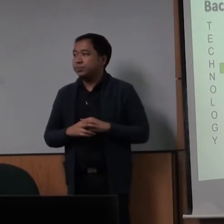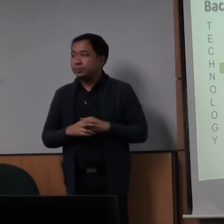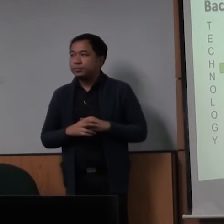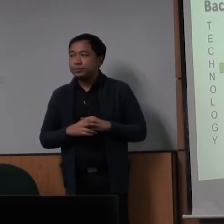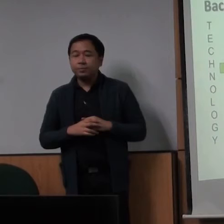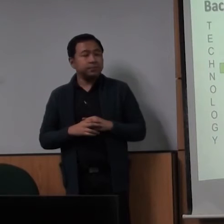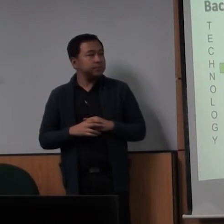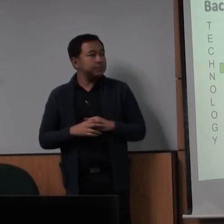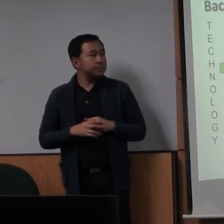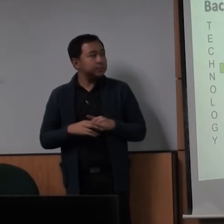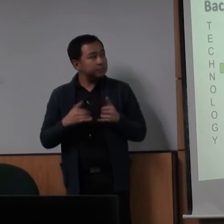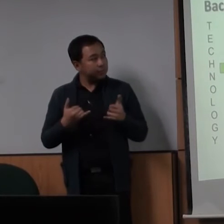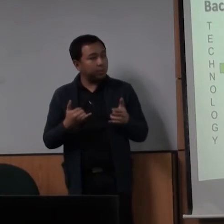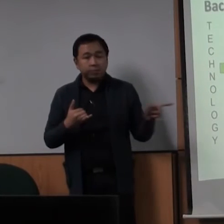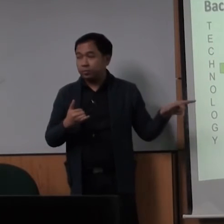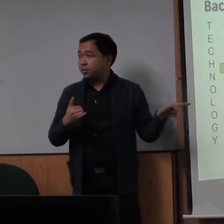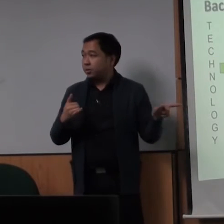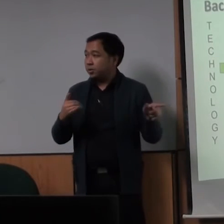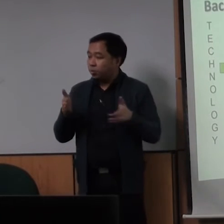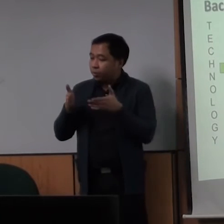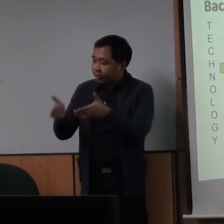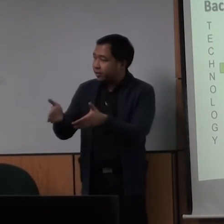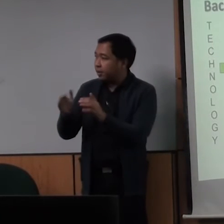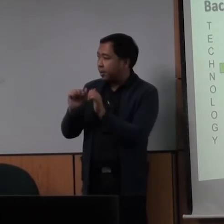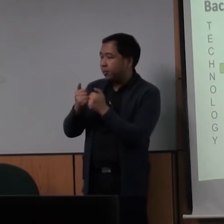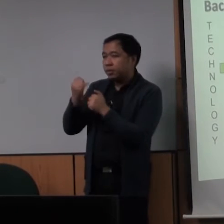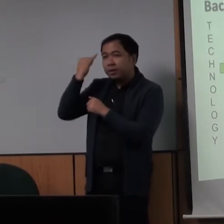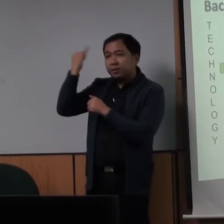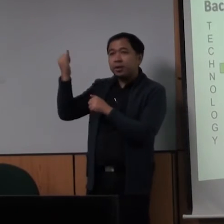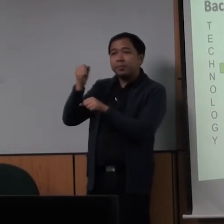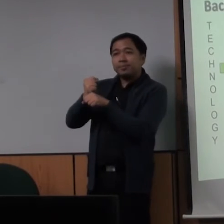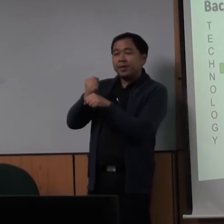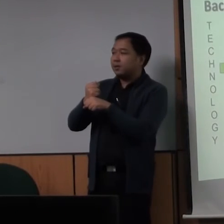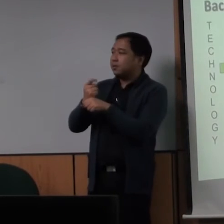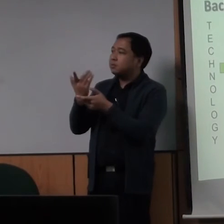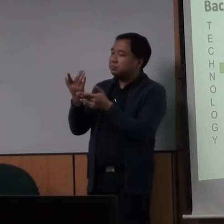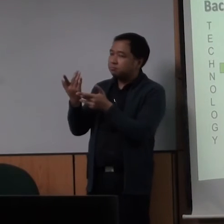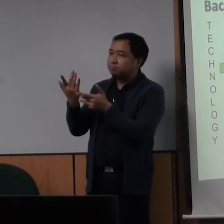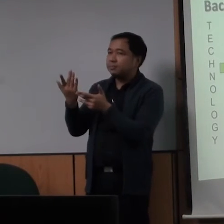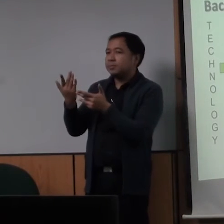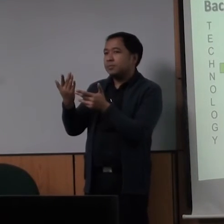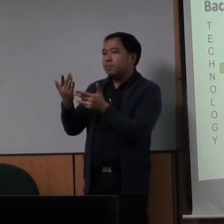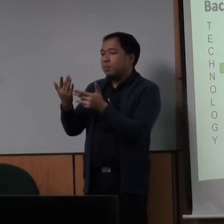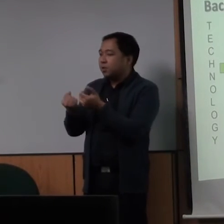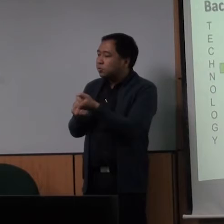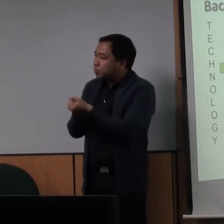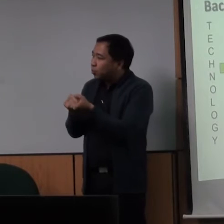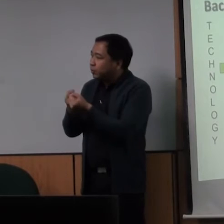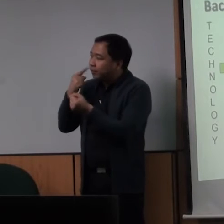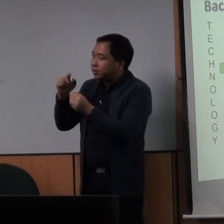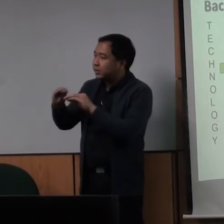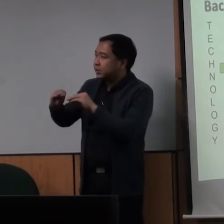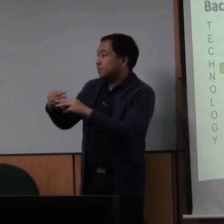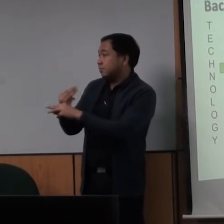So now the tool, that idea to make a tool teaching the math for the